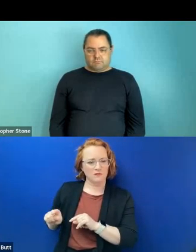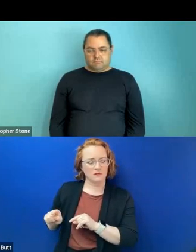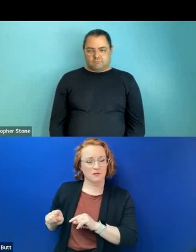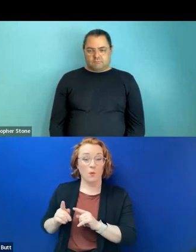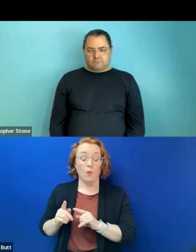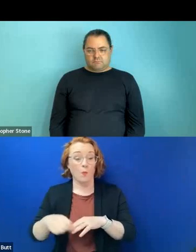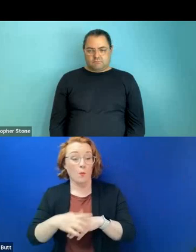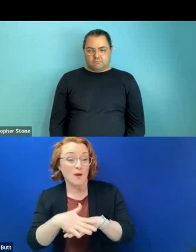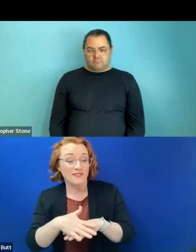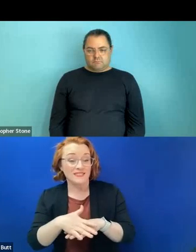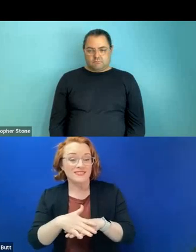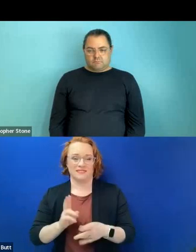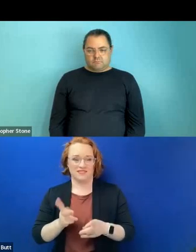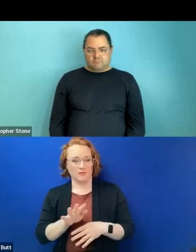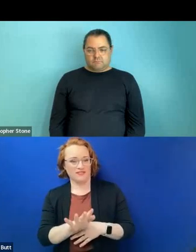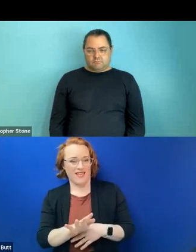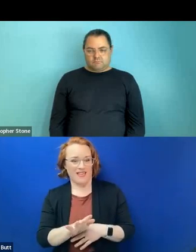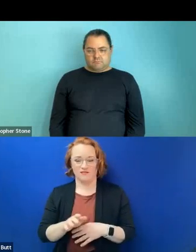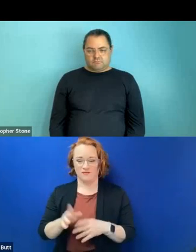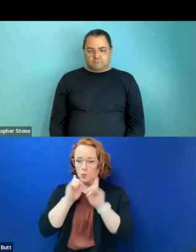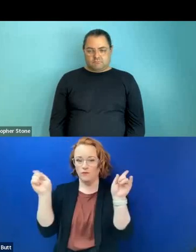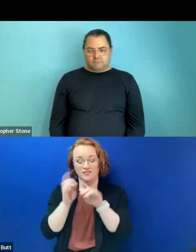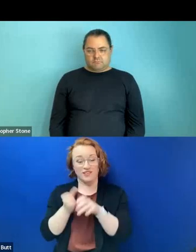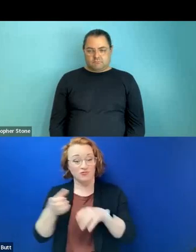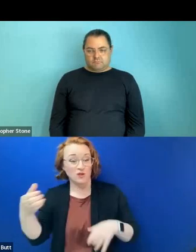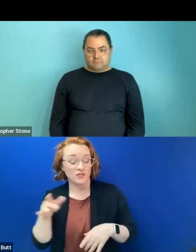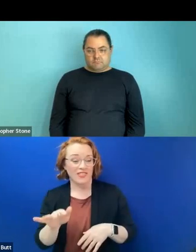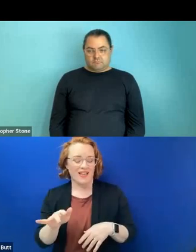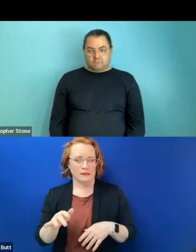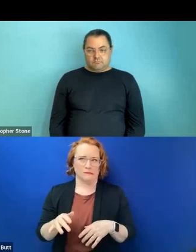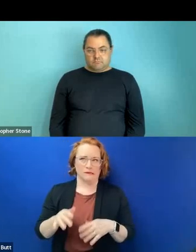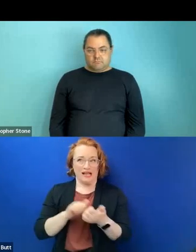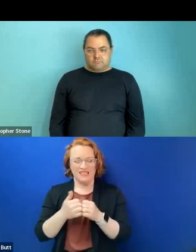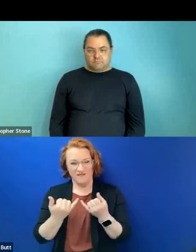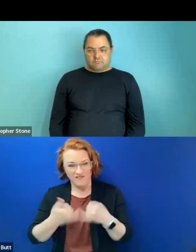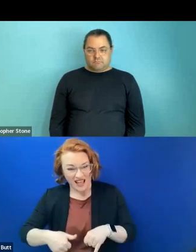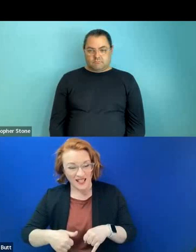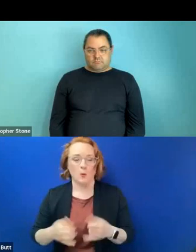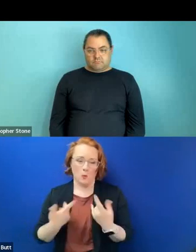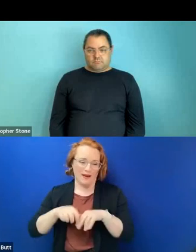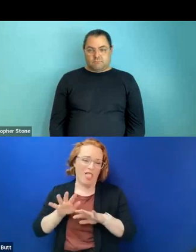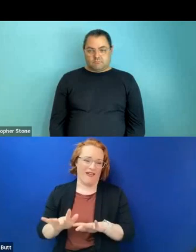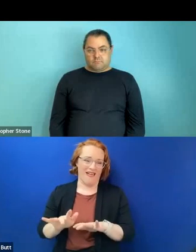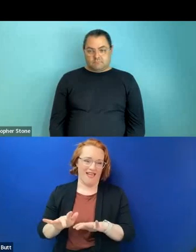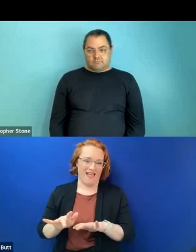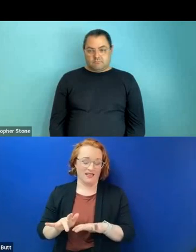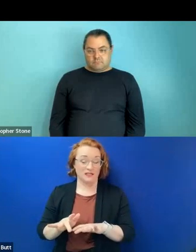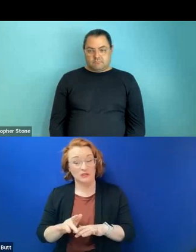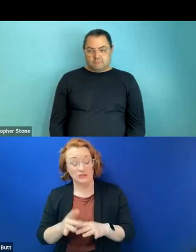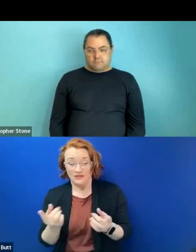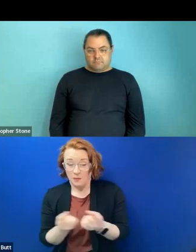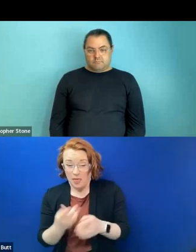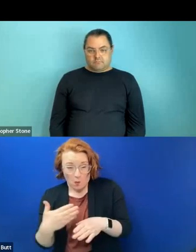their wedding, for their graduation, when they fail a test. We are there for the disciplinary at